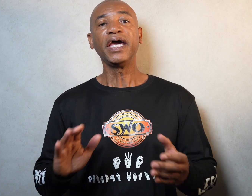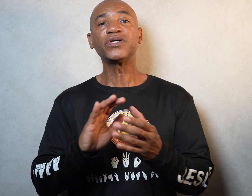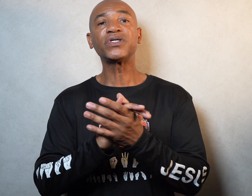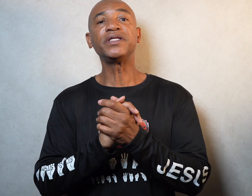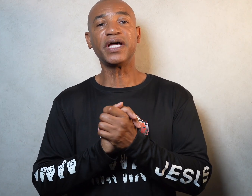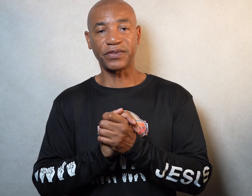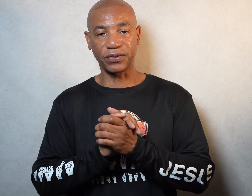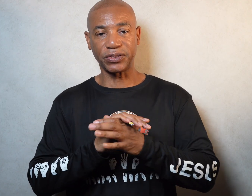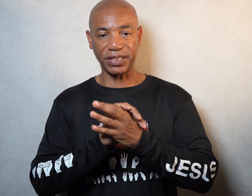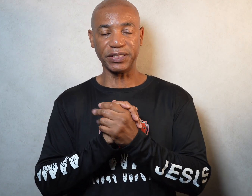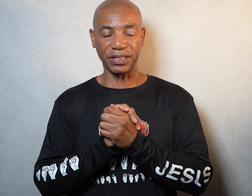Here's another sentence.